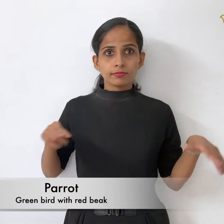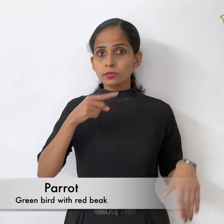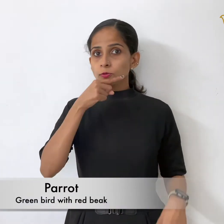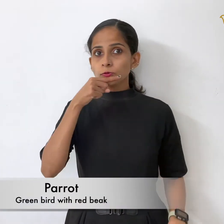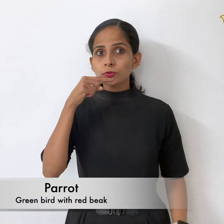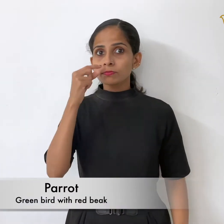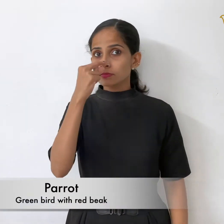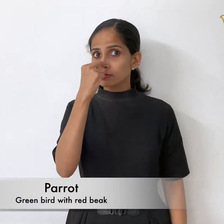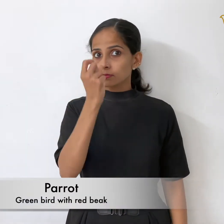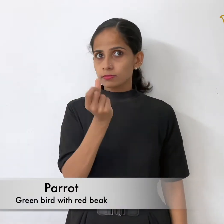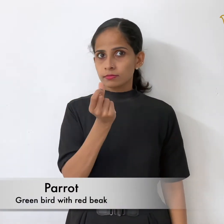Parrot.